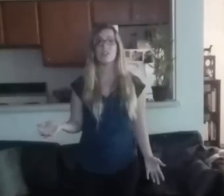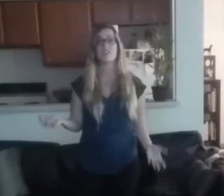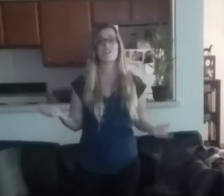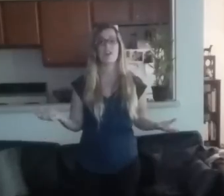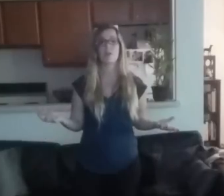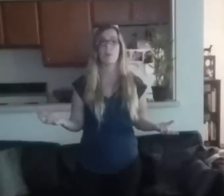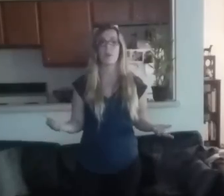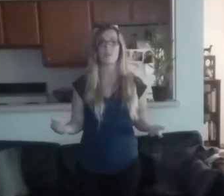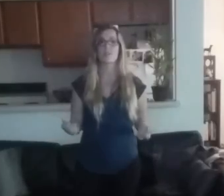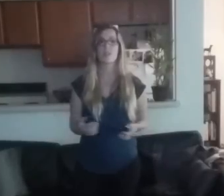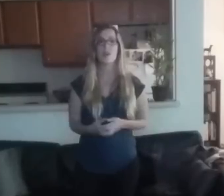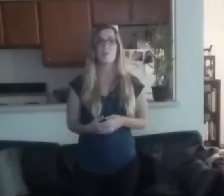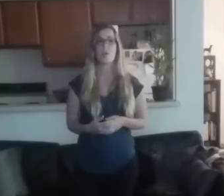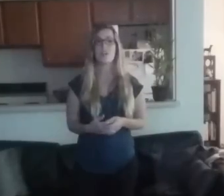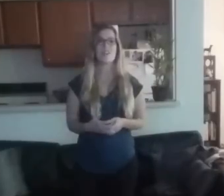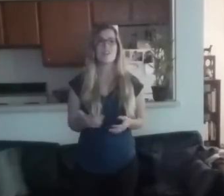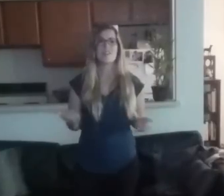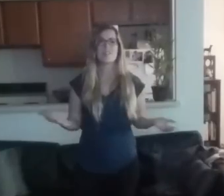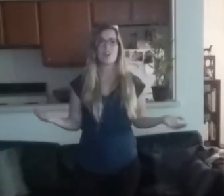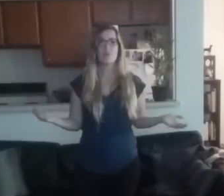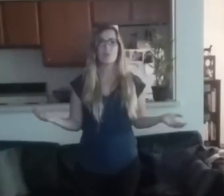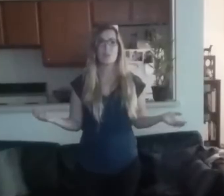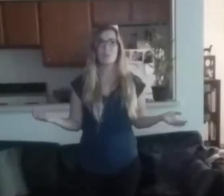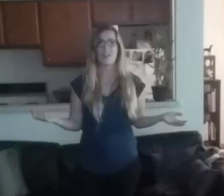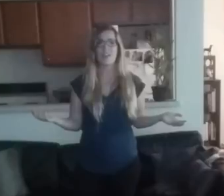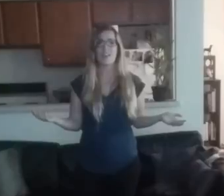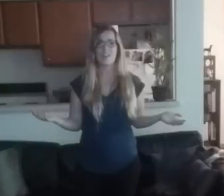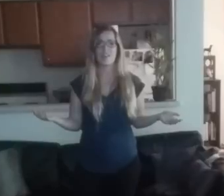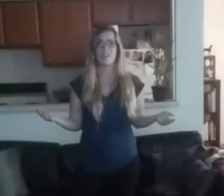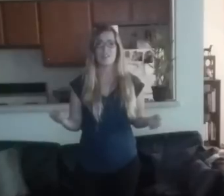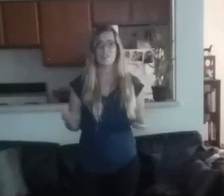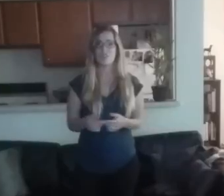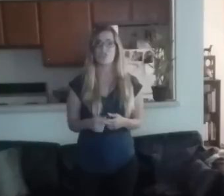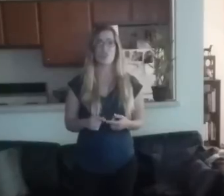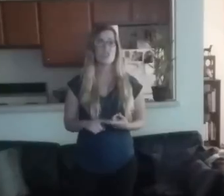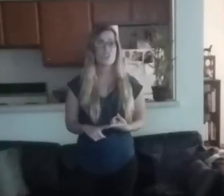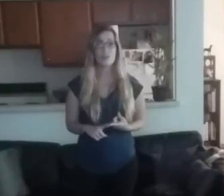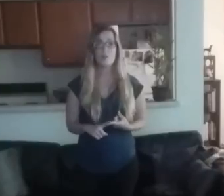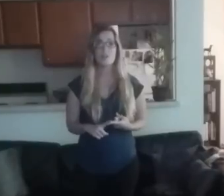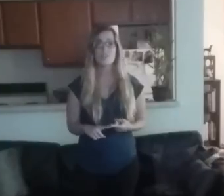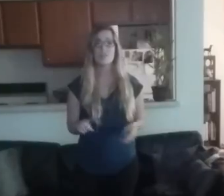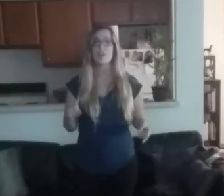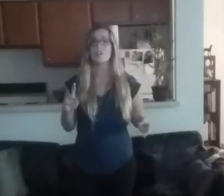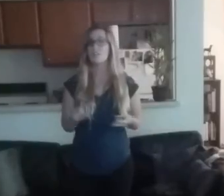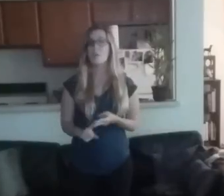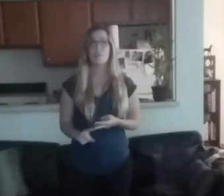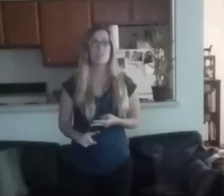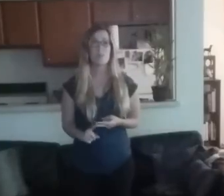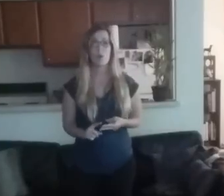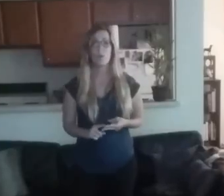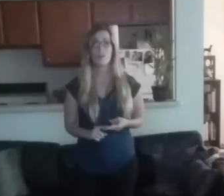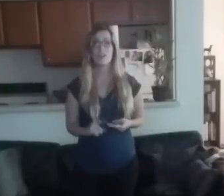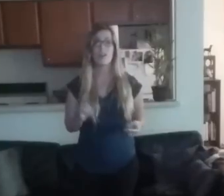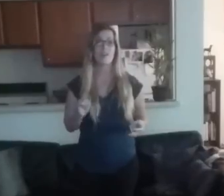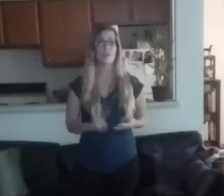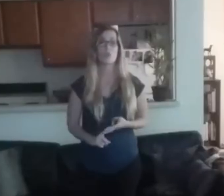to neck pains, but self-manipulating can lead to stretched ligaments, limited mobility, and